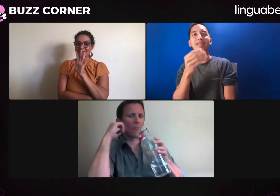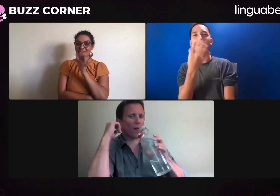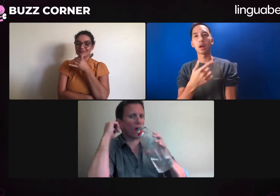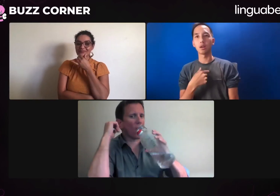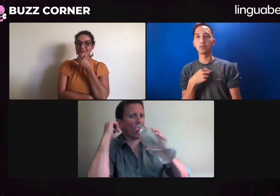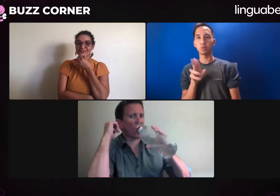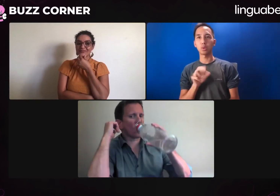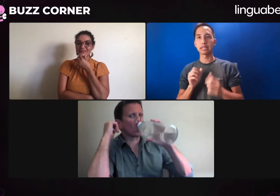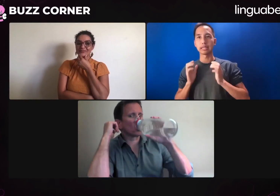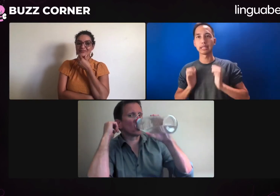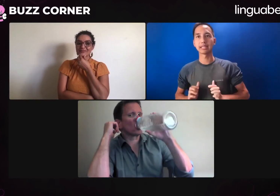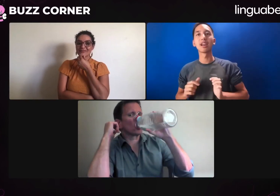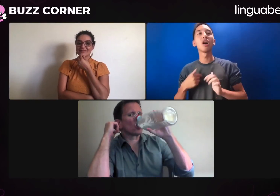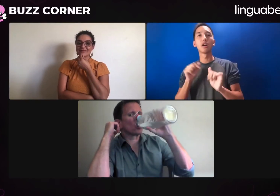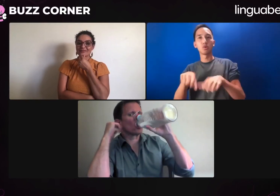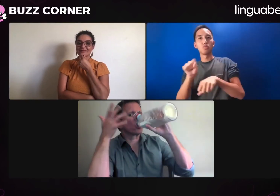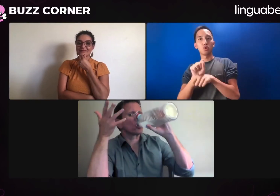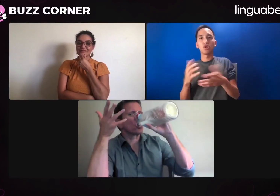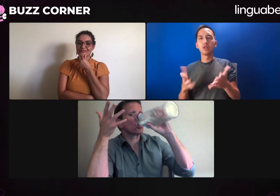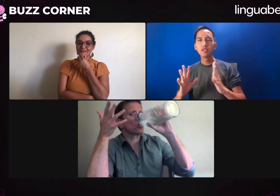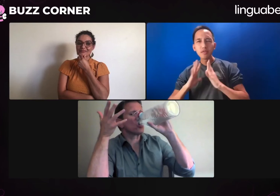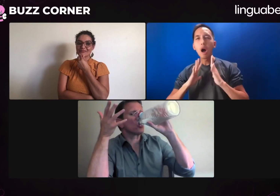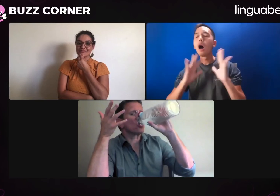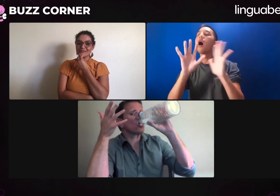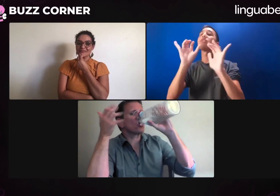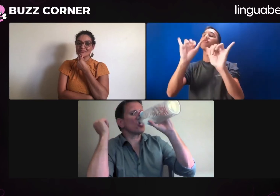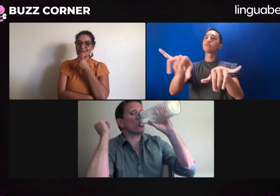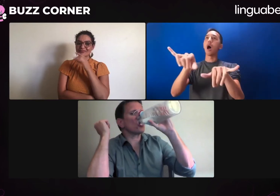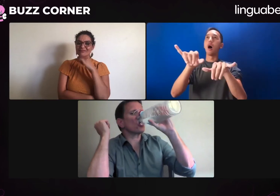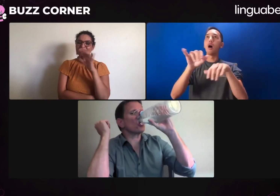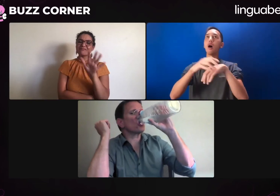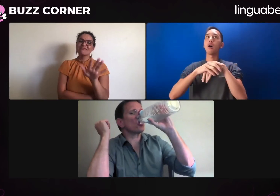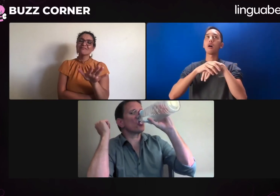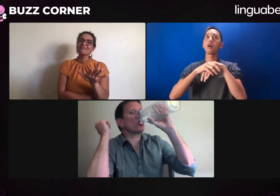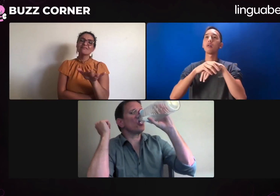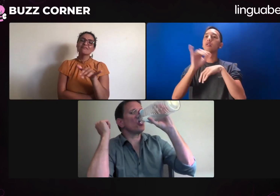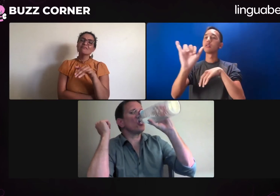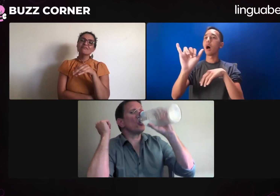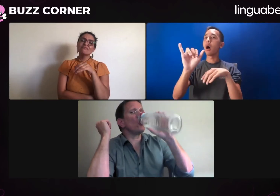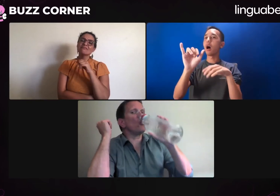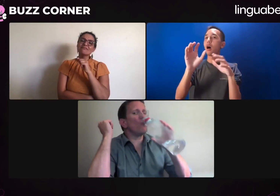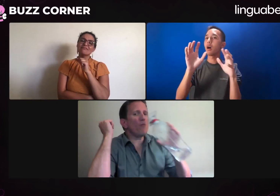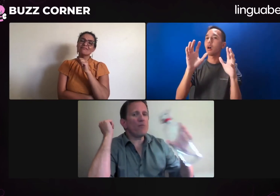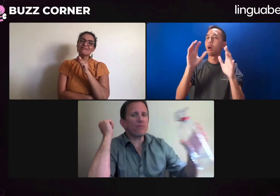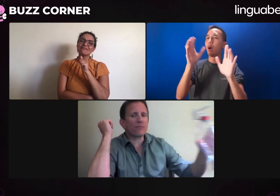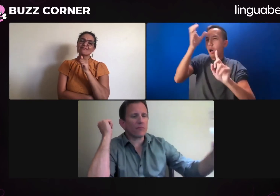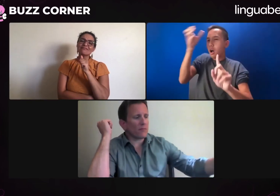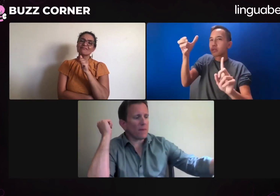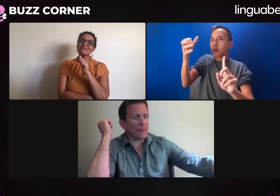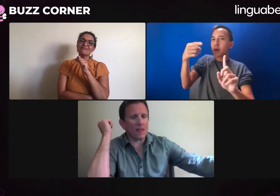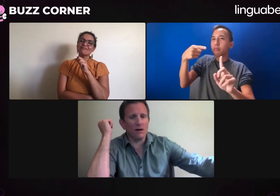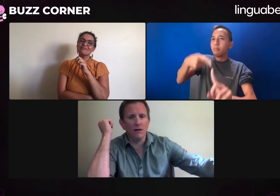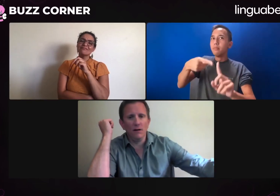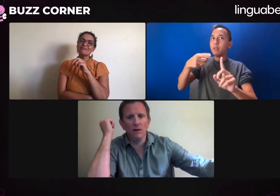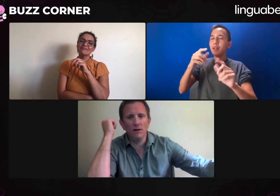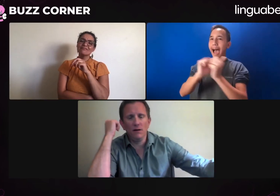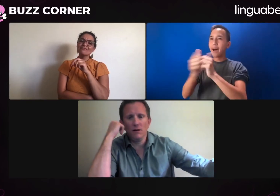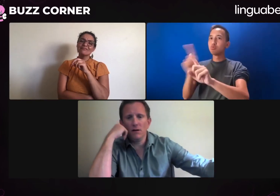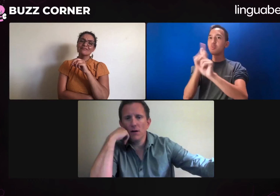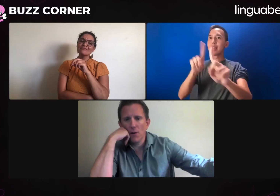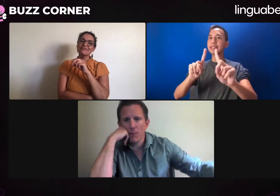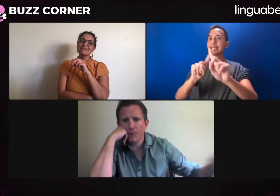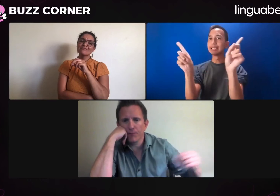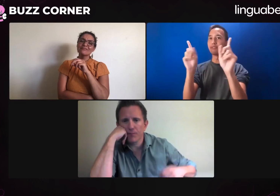I'm an immigrant or something? No, I'm a US citizen. I'm allowed to work here. It's fine. So, in a situation like